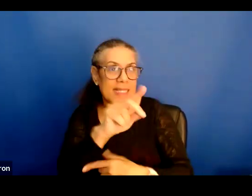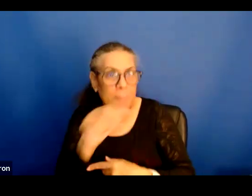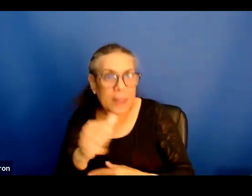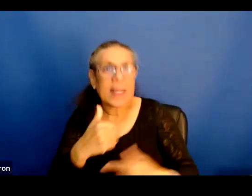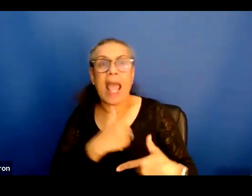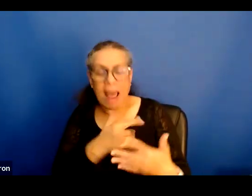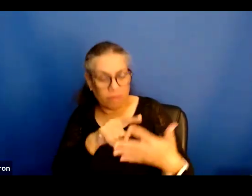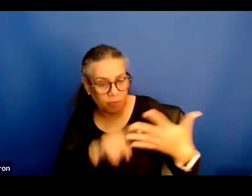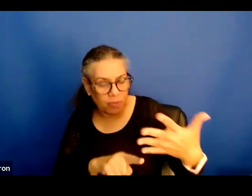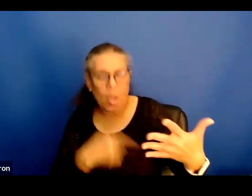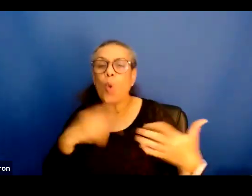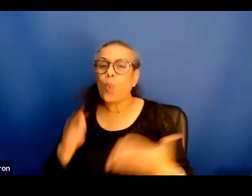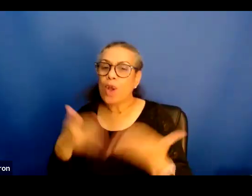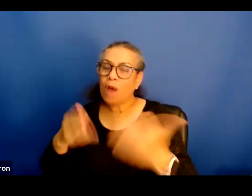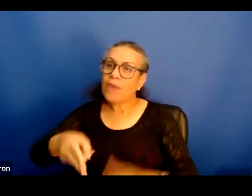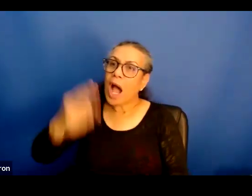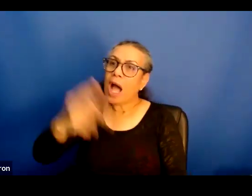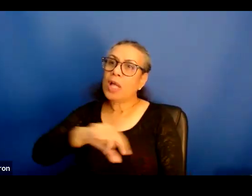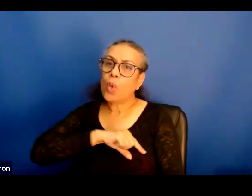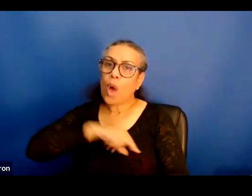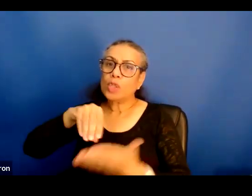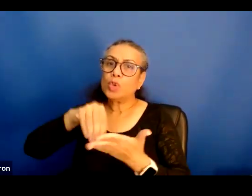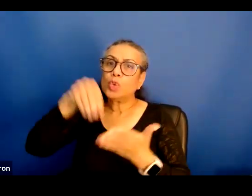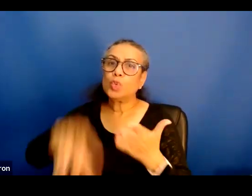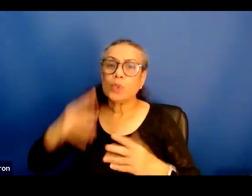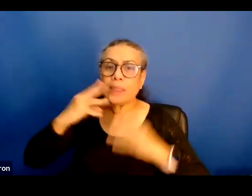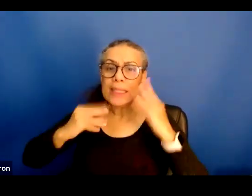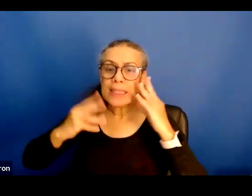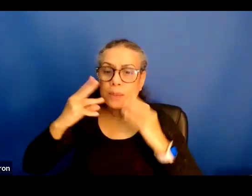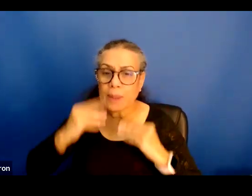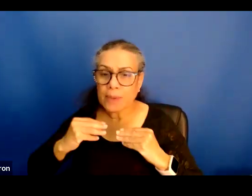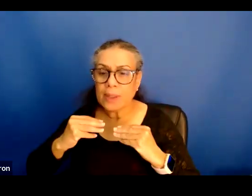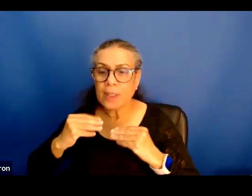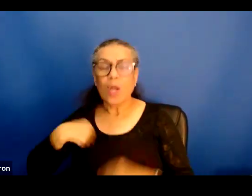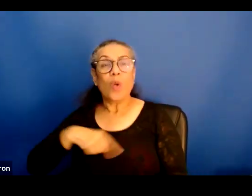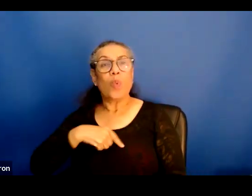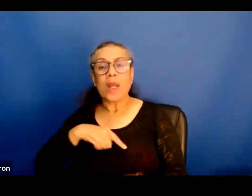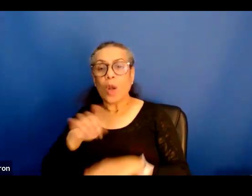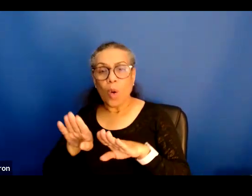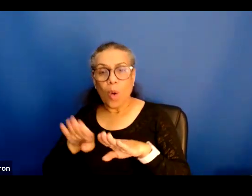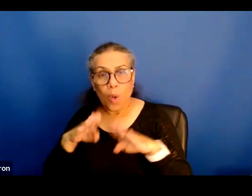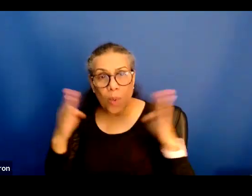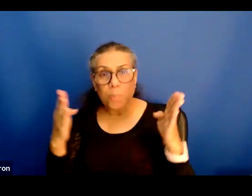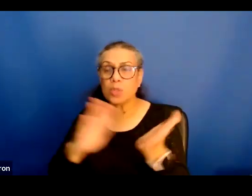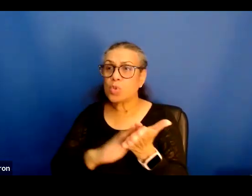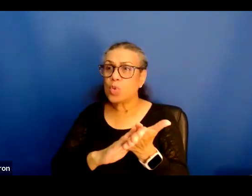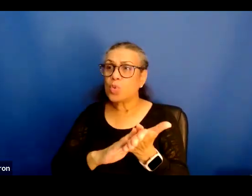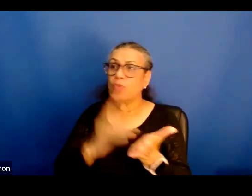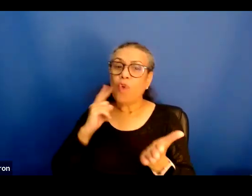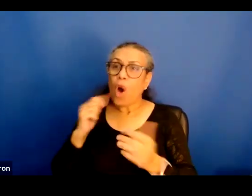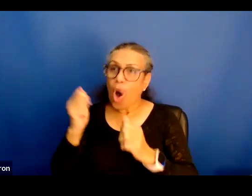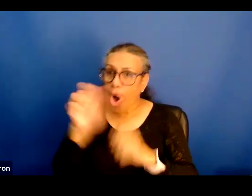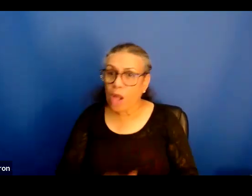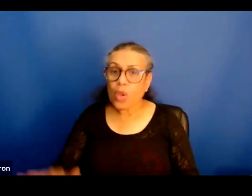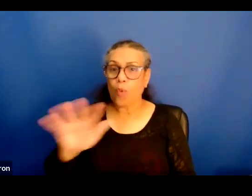We offer this high-quality student experience to every student. We are the only open enrollment school in Hyde Park, Mattapan, Rosendale, and